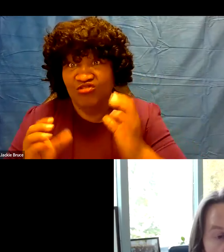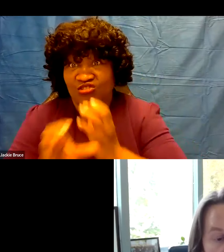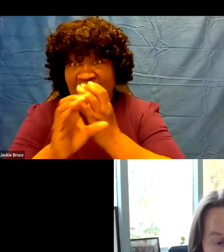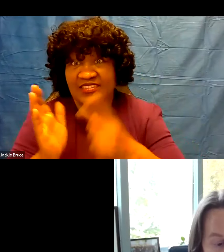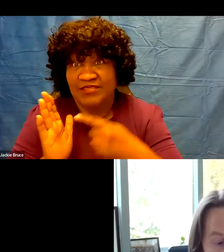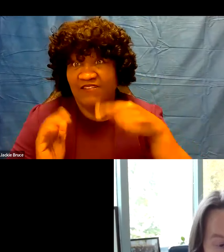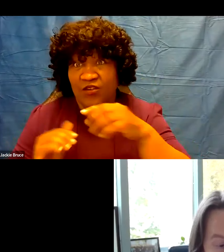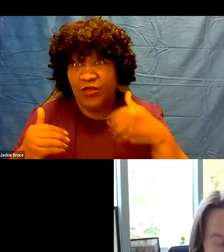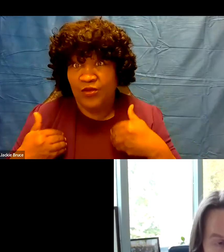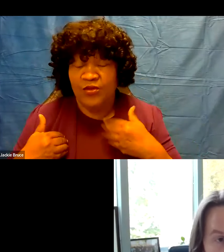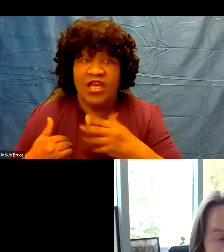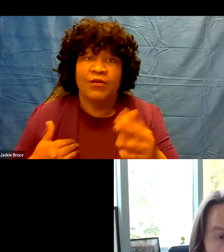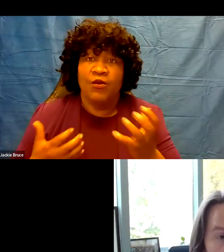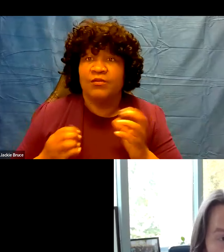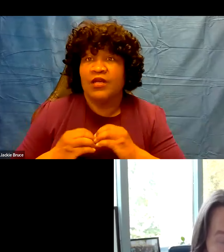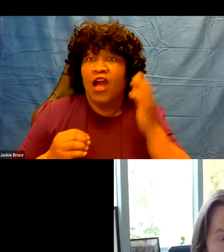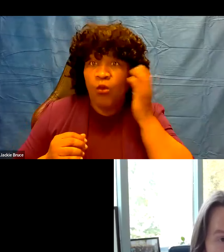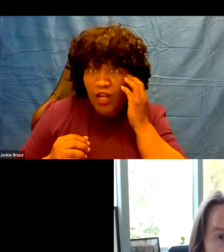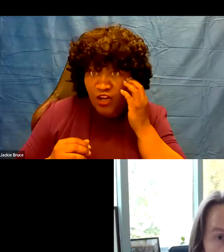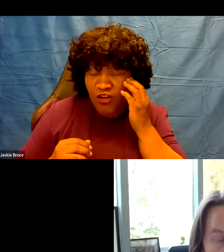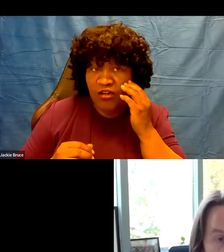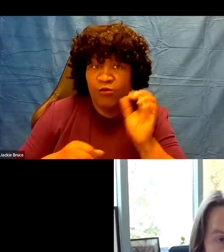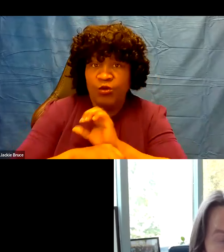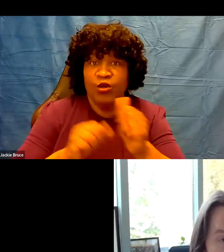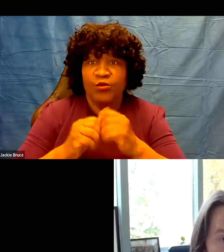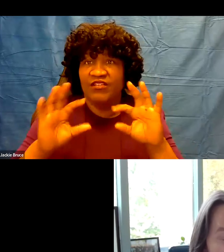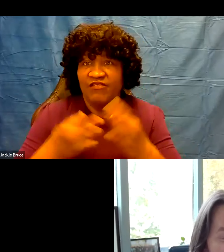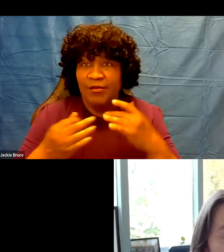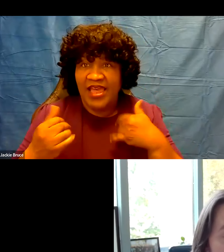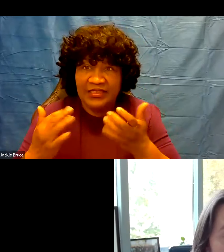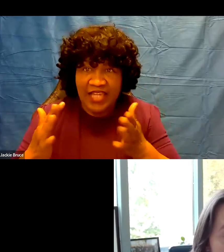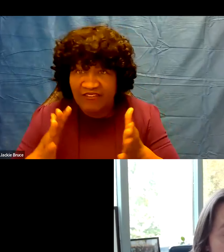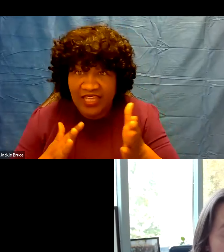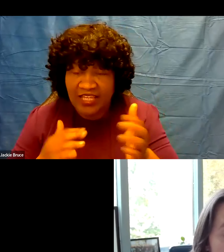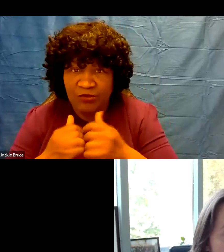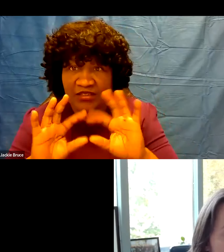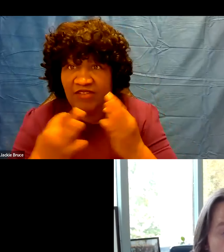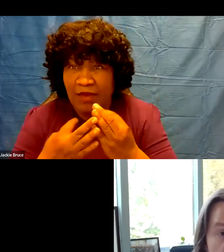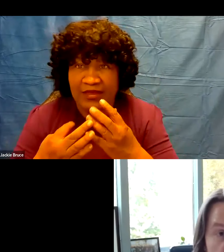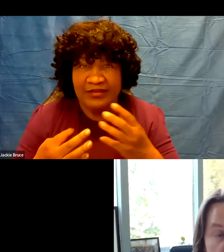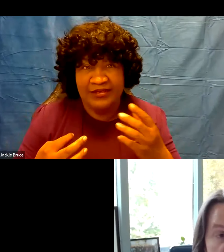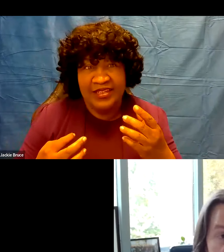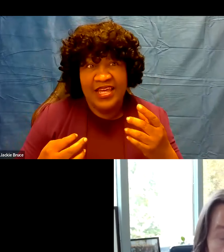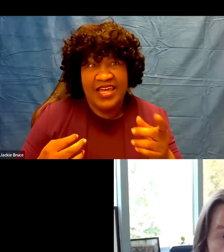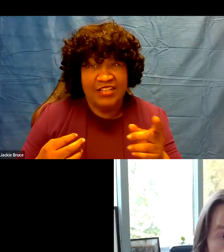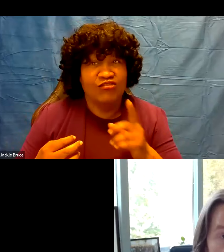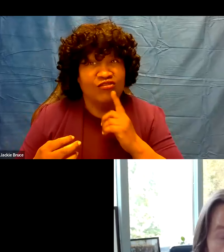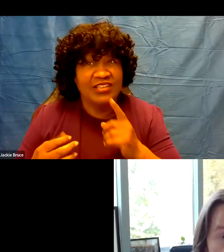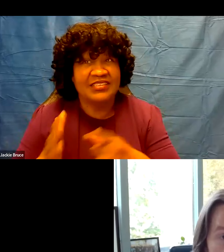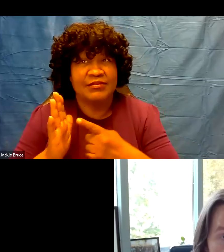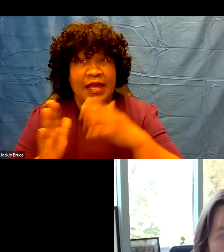very very aware and working with them and navigating around that. And we hear really bad outcomes